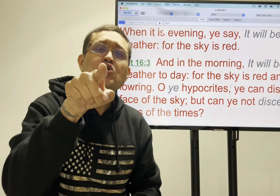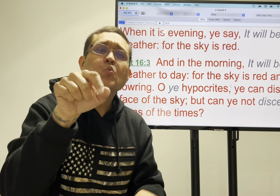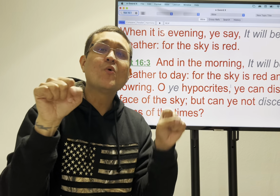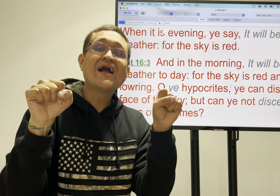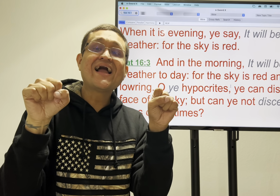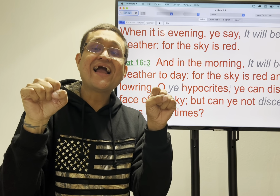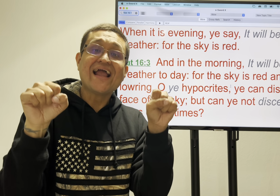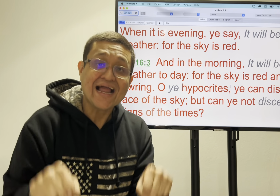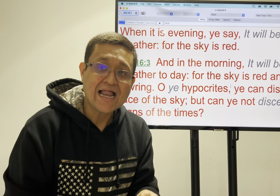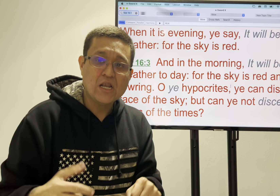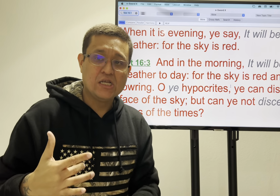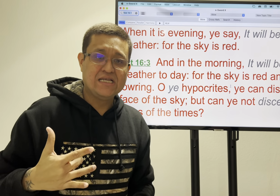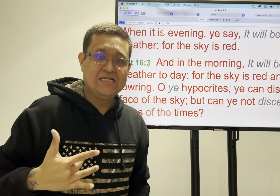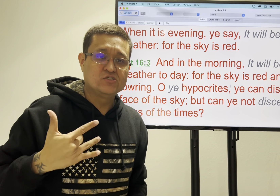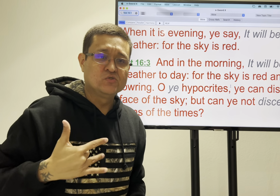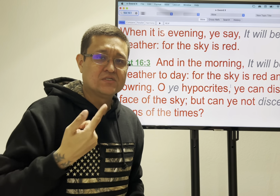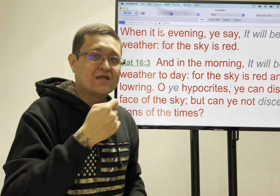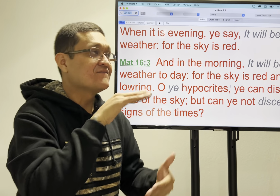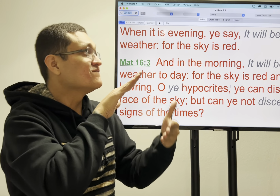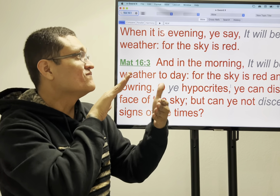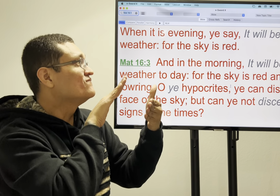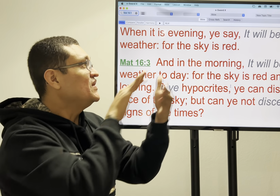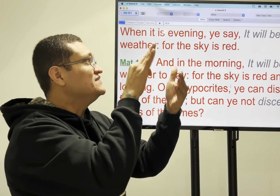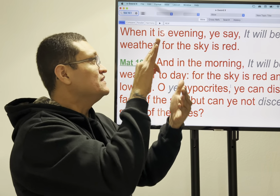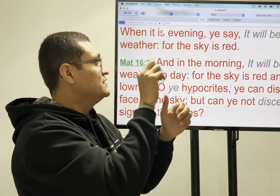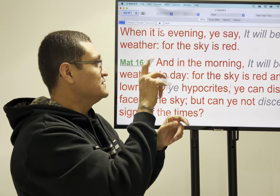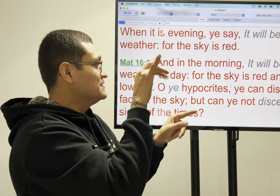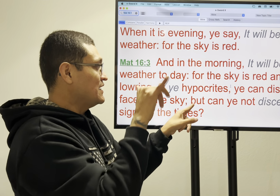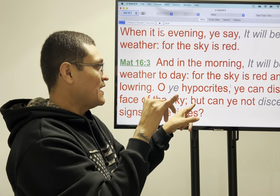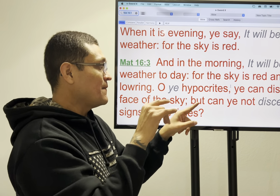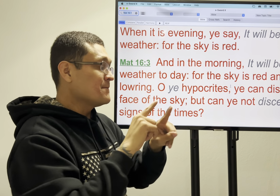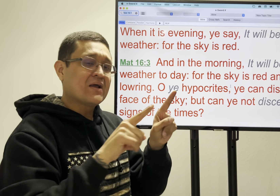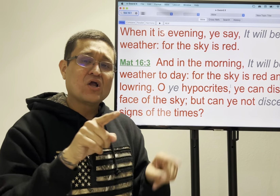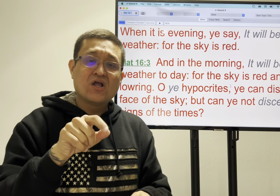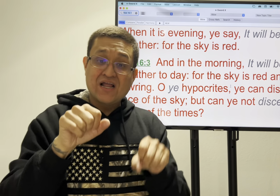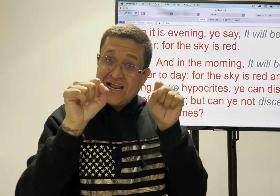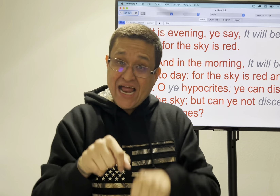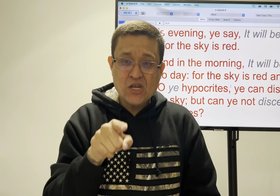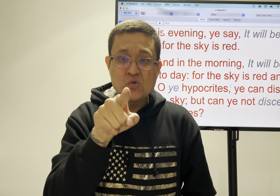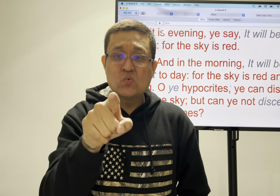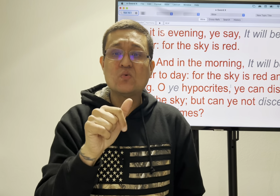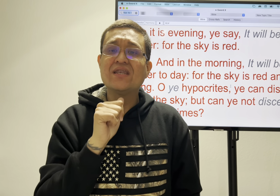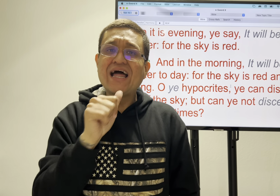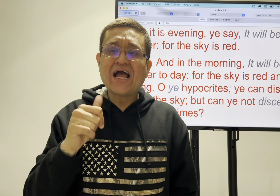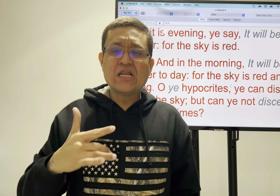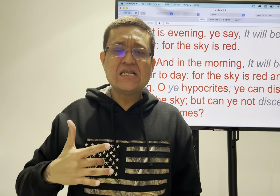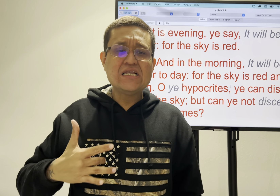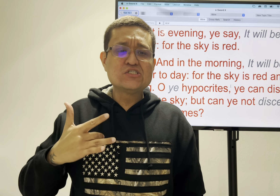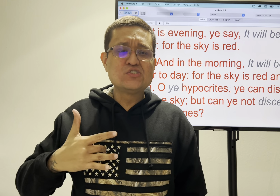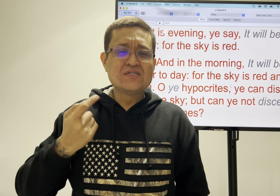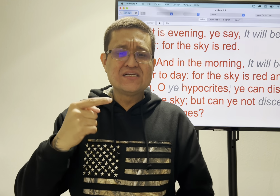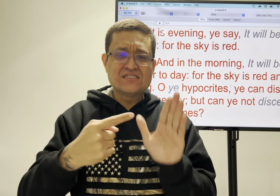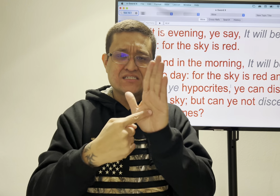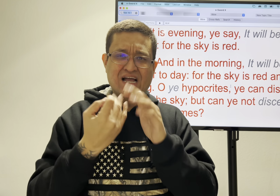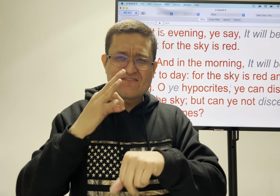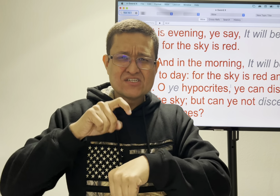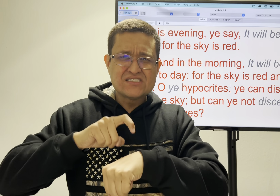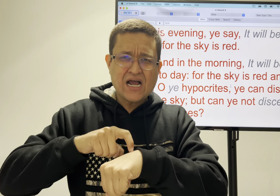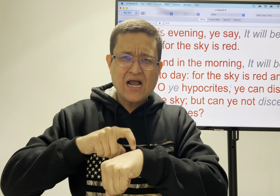ye hypocrites, ye can discern the face of the sky, but can you not discern